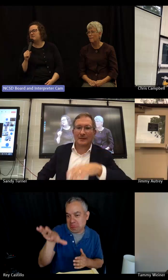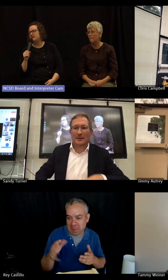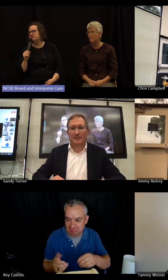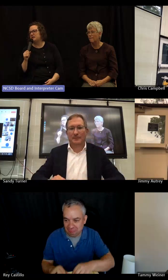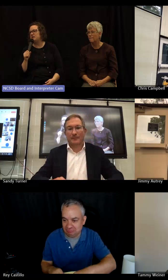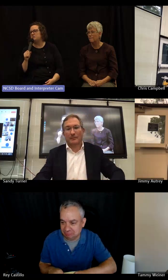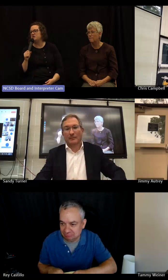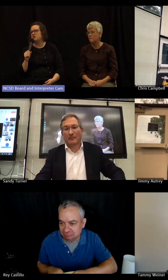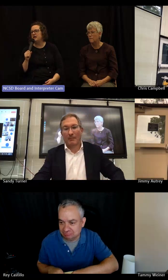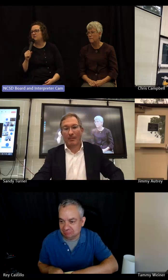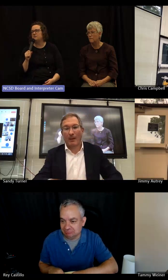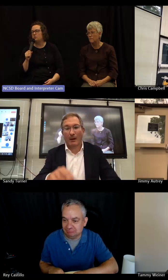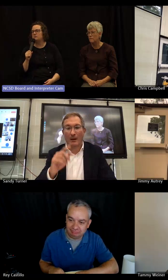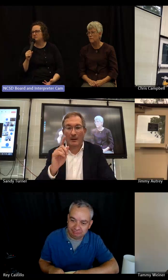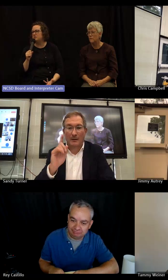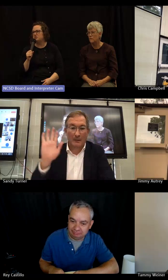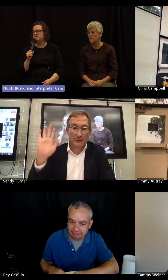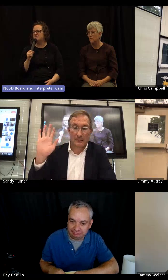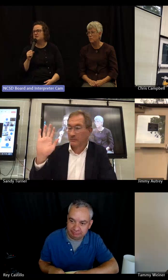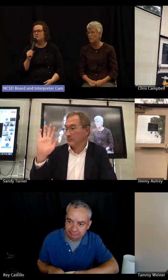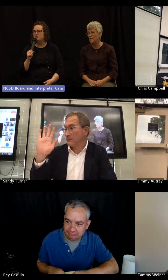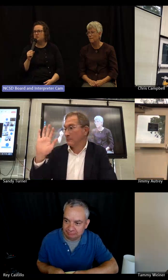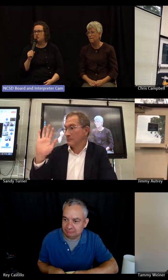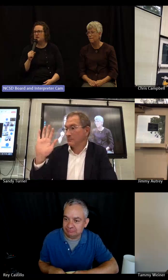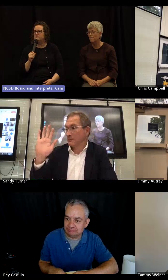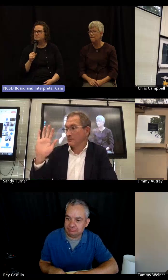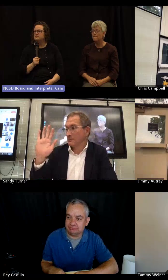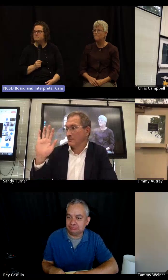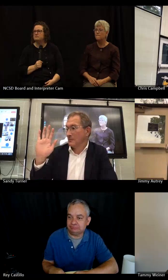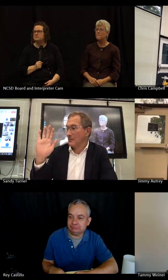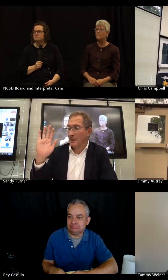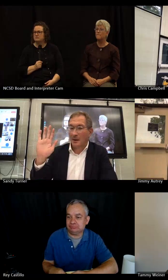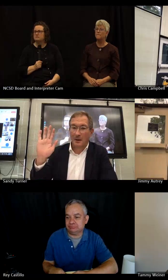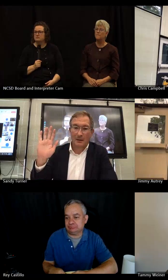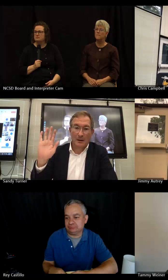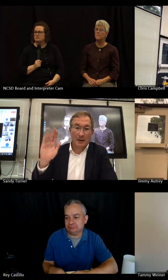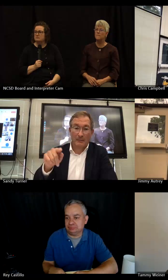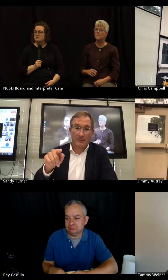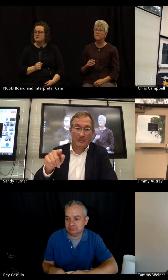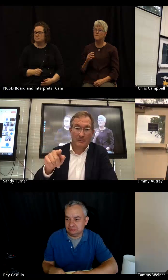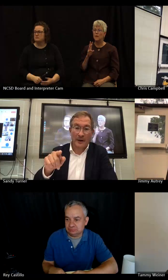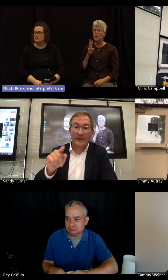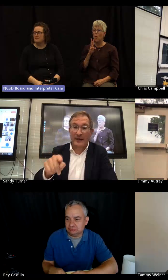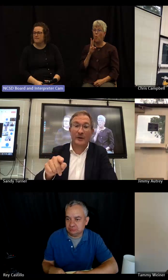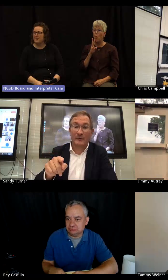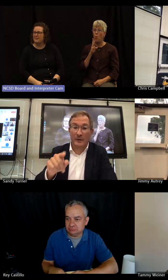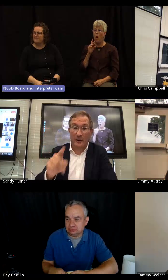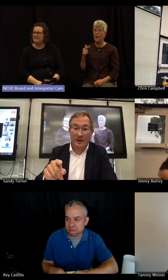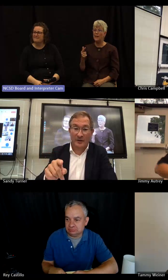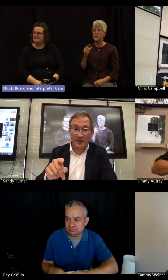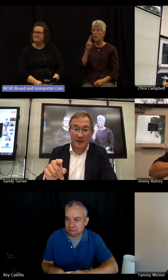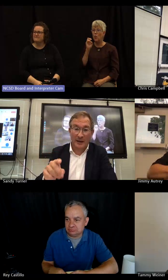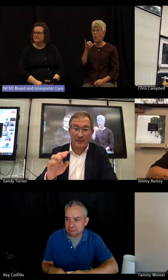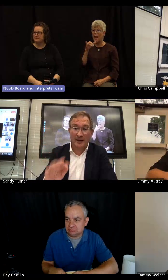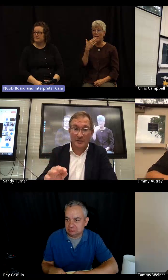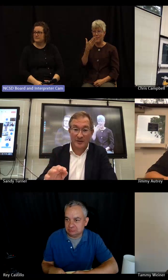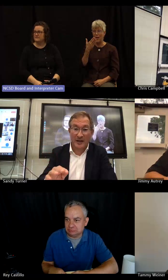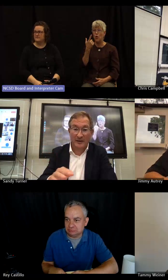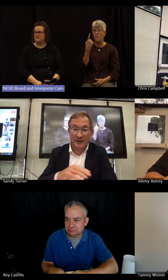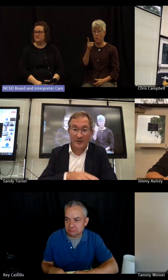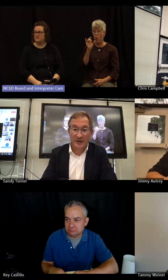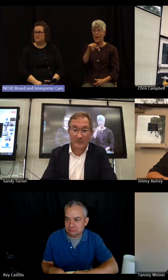the finance committee was looking out for. So it's just food for thought. Wallace. Ray, thank you for the question, and I'll